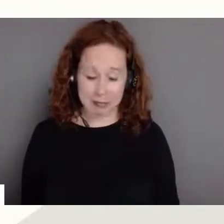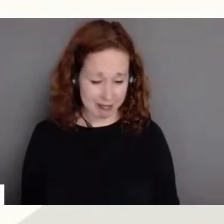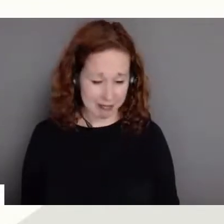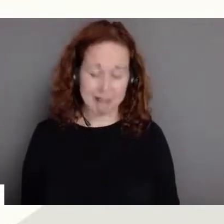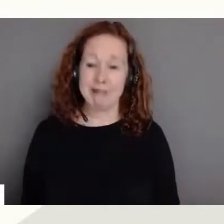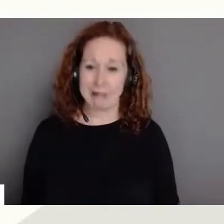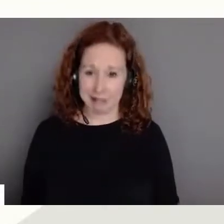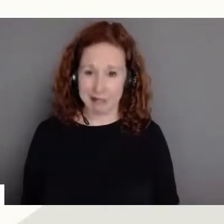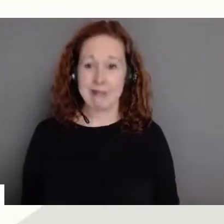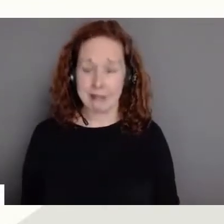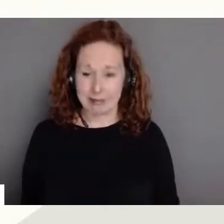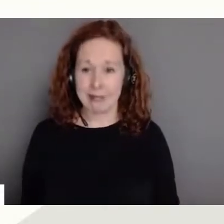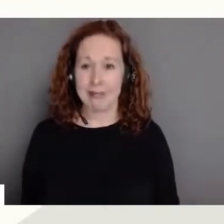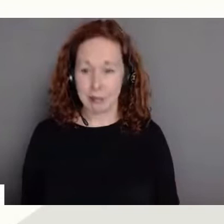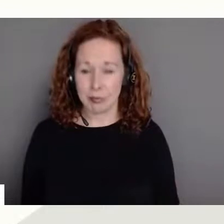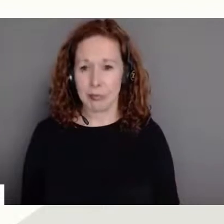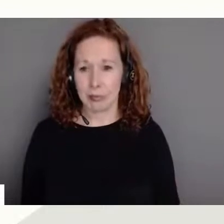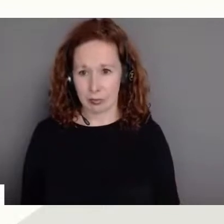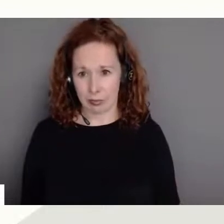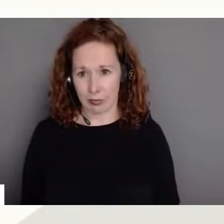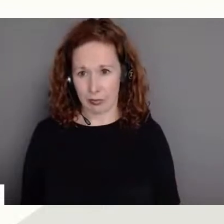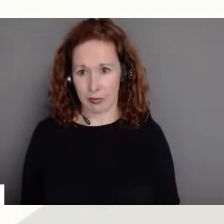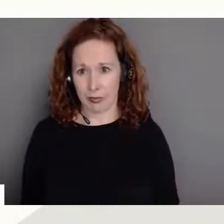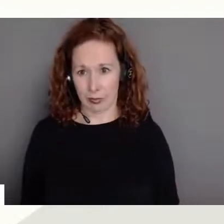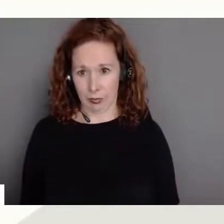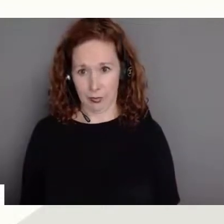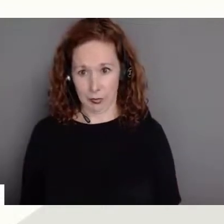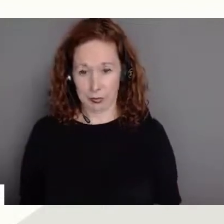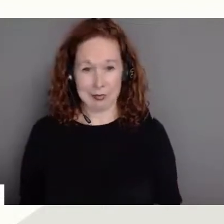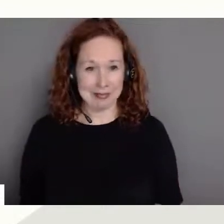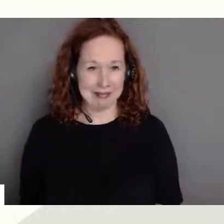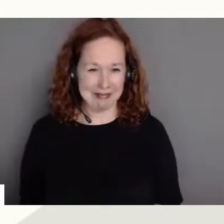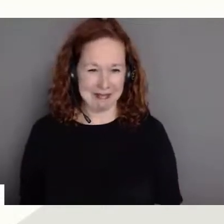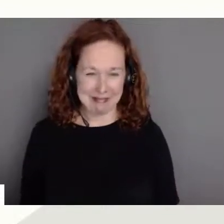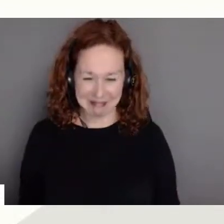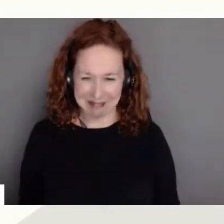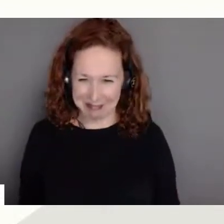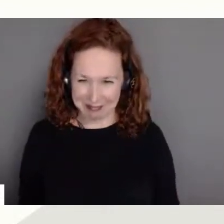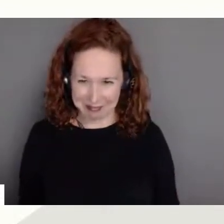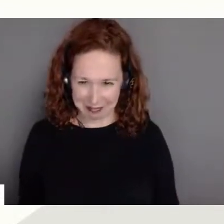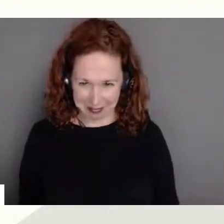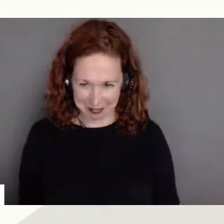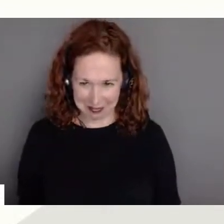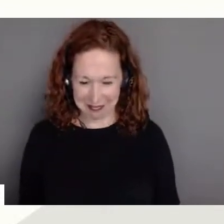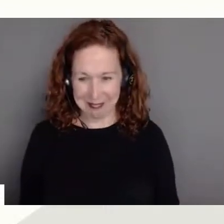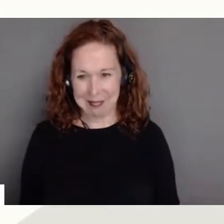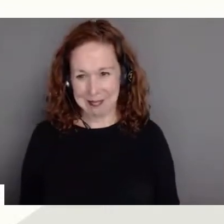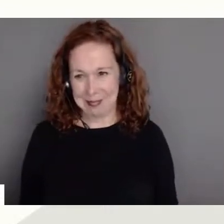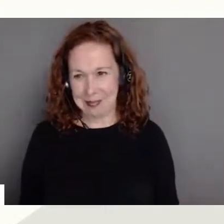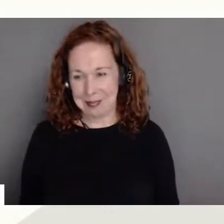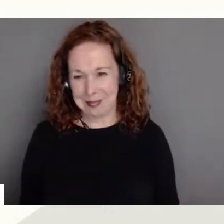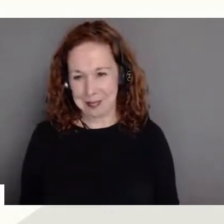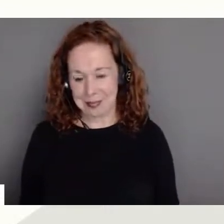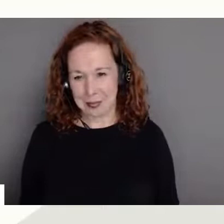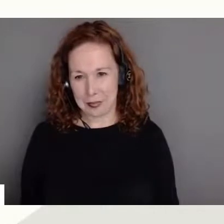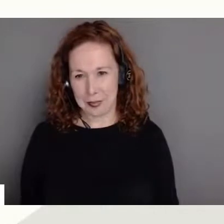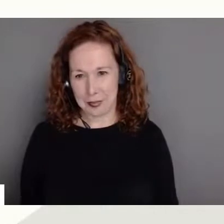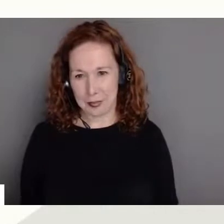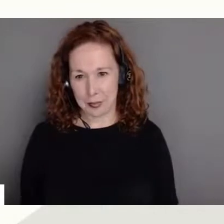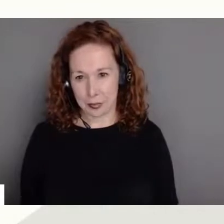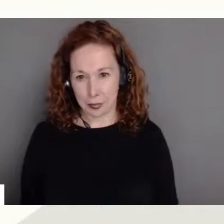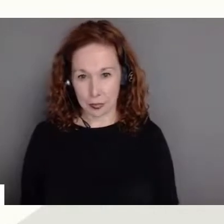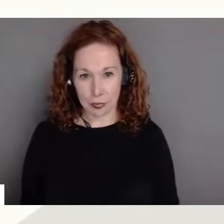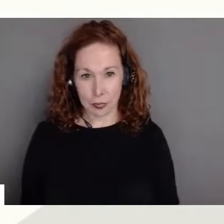just Absolutely. want that, right? There's so many juicy directions we could go to, Tan, in just what you've been saying, but I wonder if we can